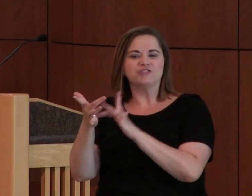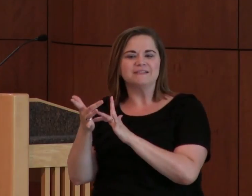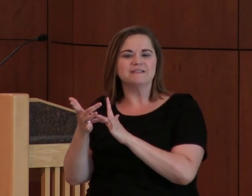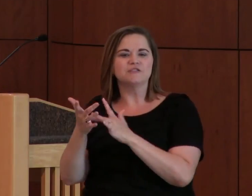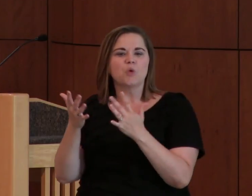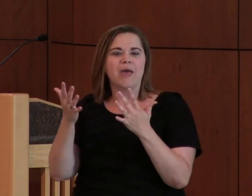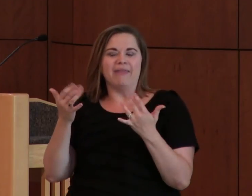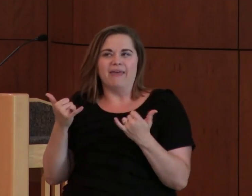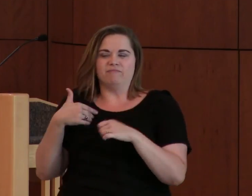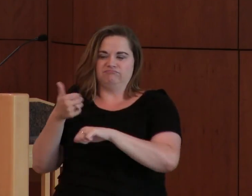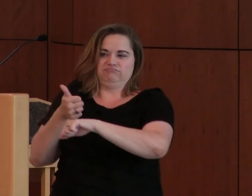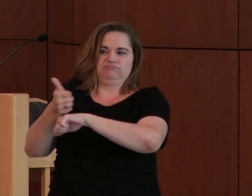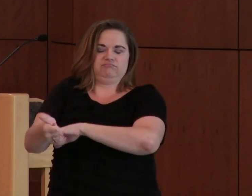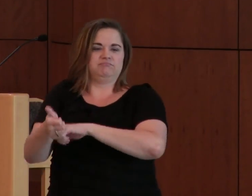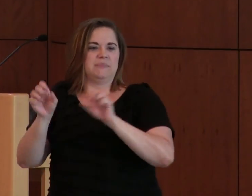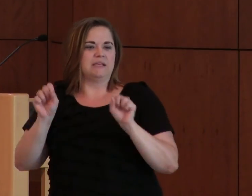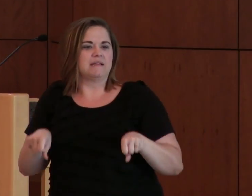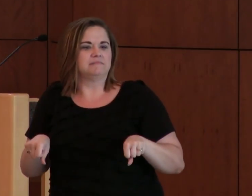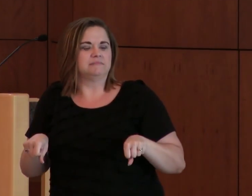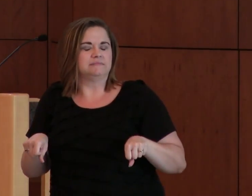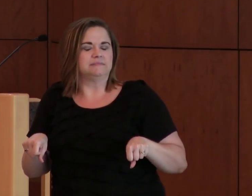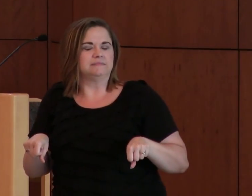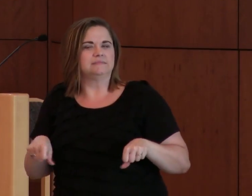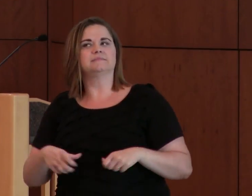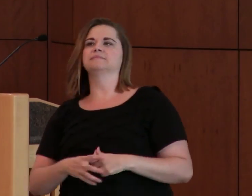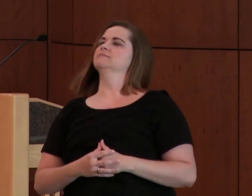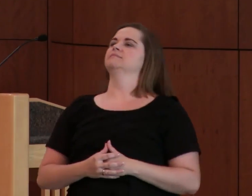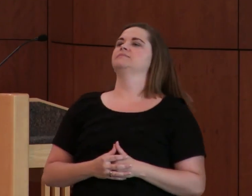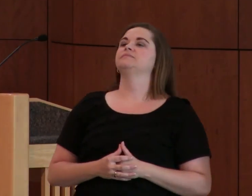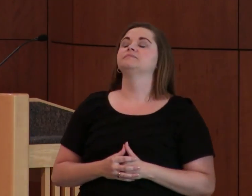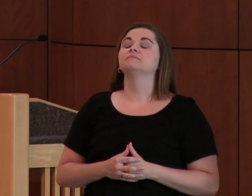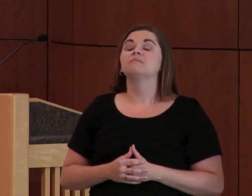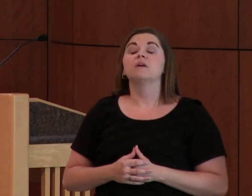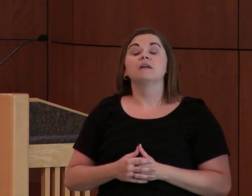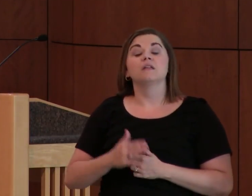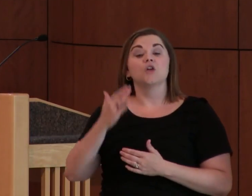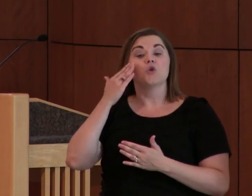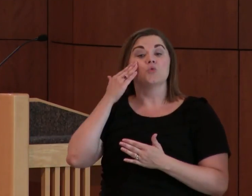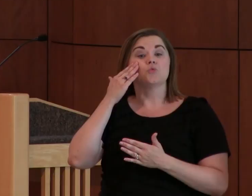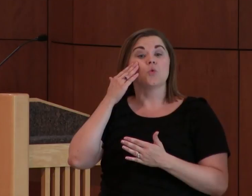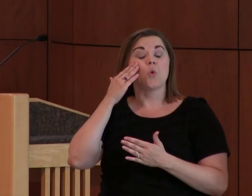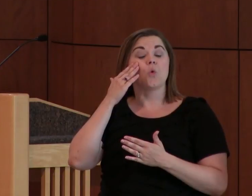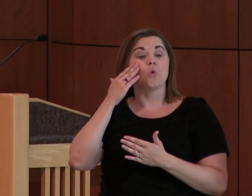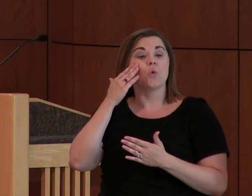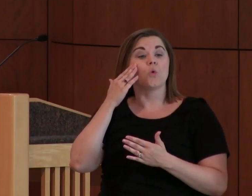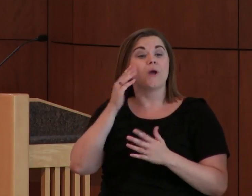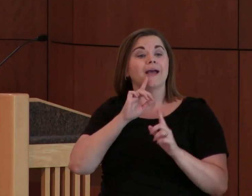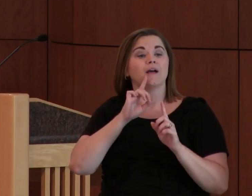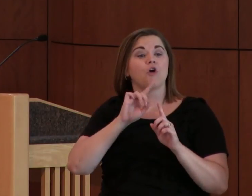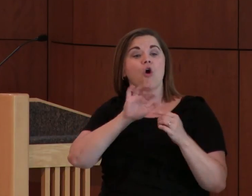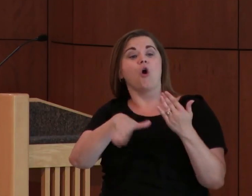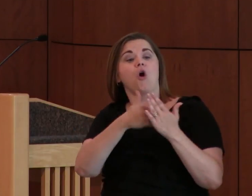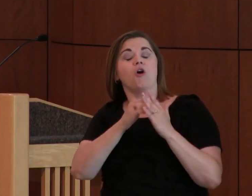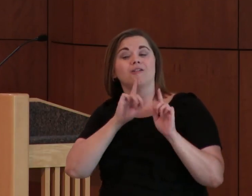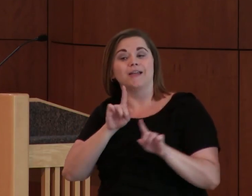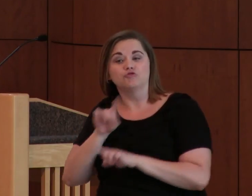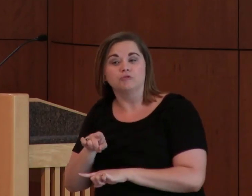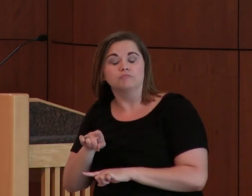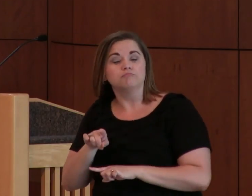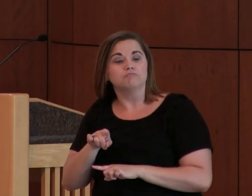some charge to bring against him. Because they know the answers to all of their questions. They know that the woman